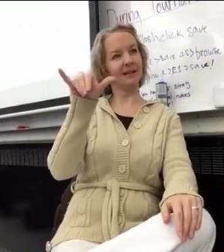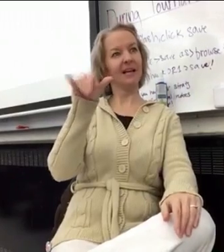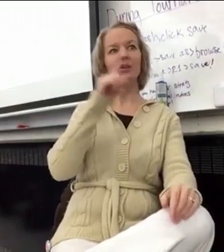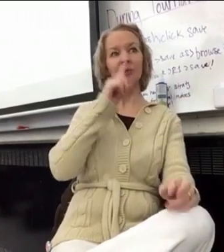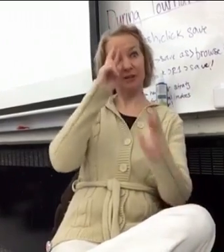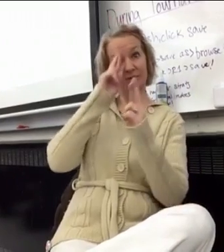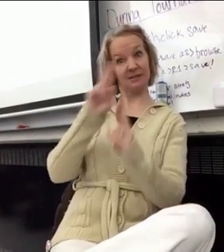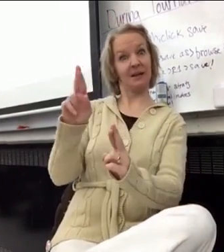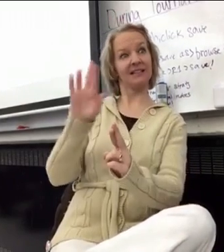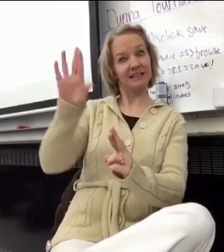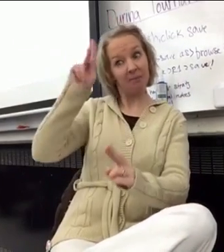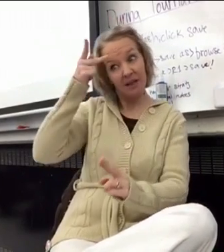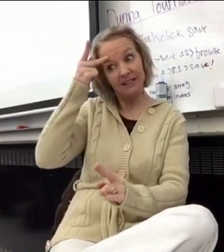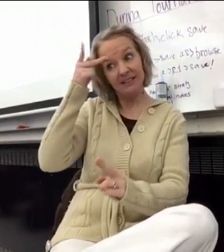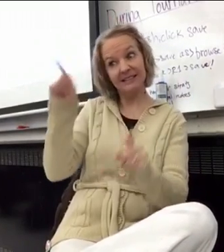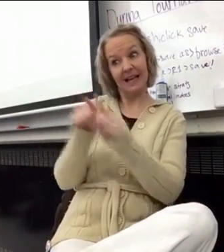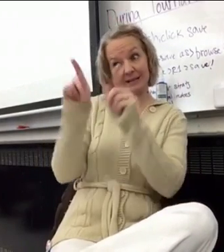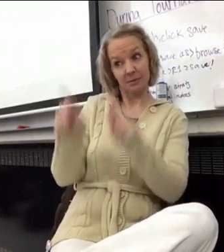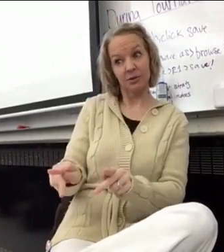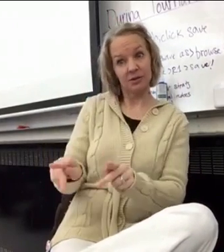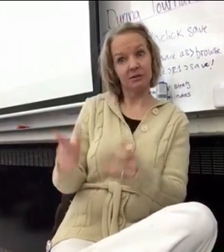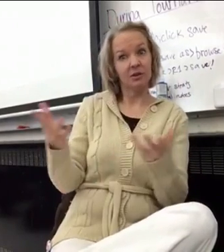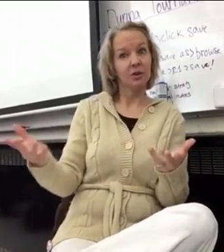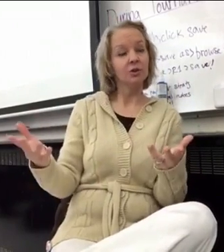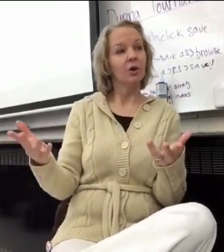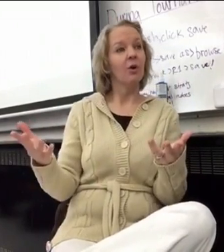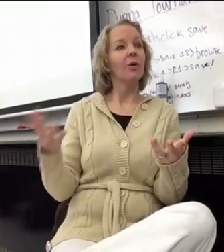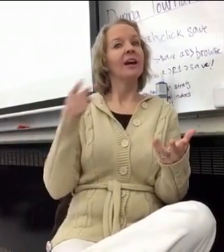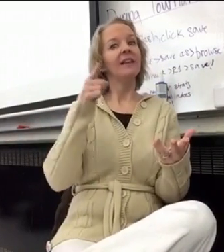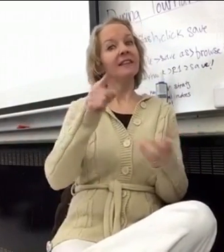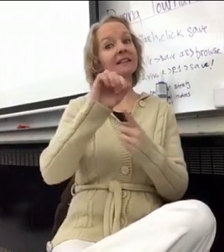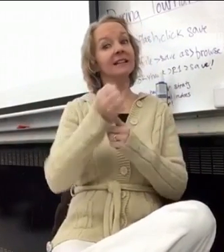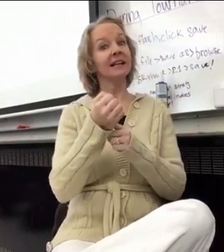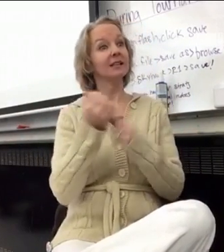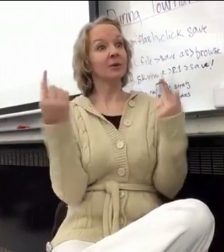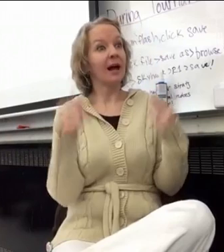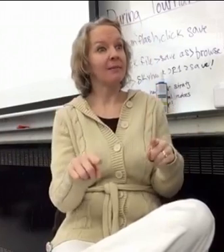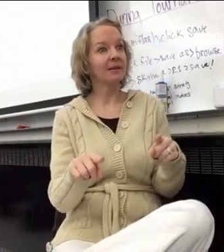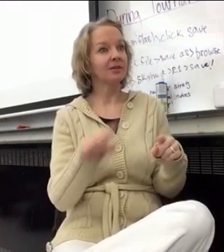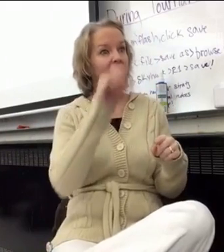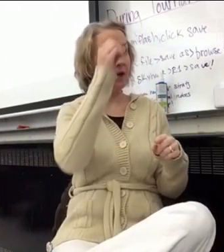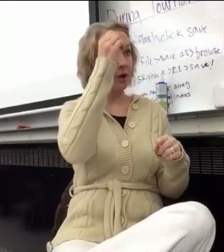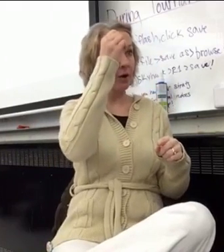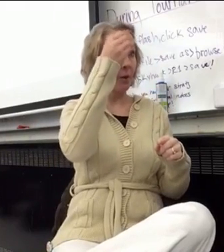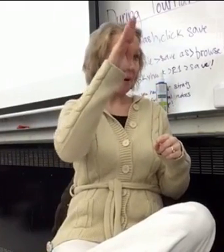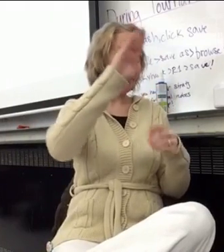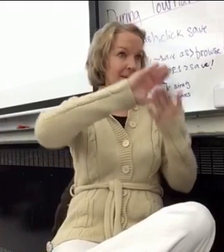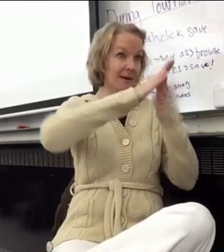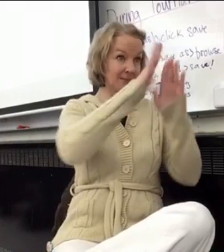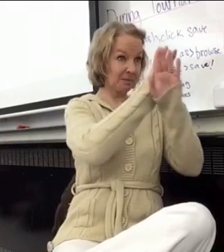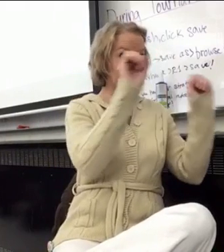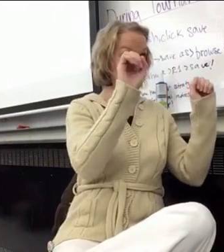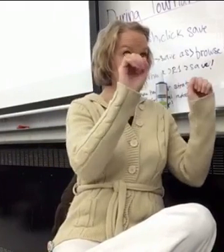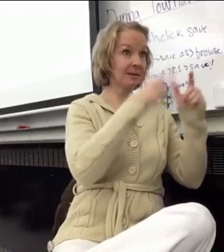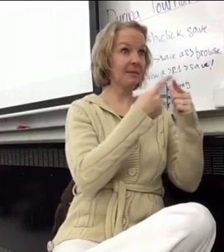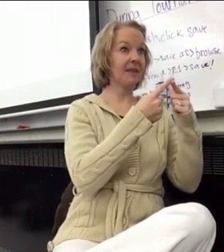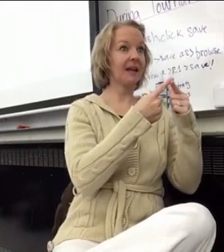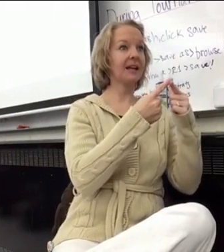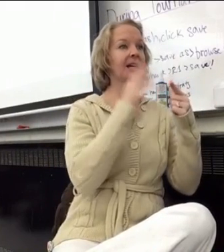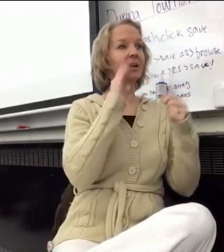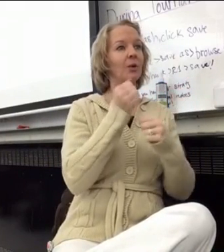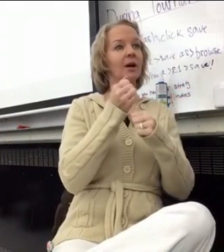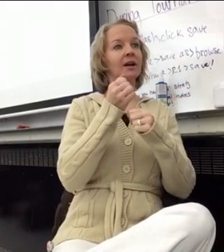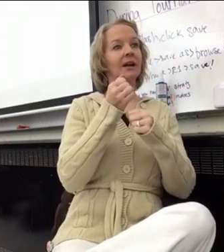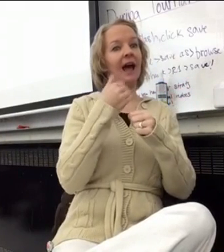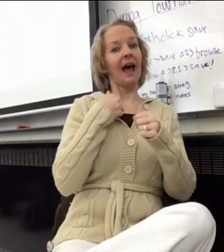really respects his politics as a person. So in this case, what would happen is Obama would become the president, but he would make Mitt Romney his